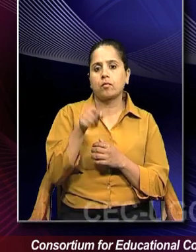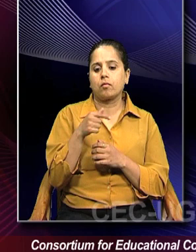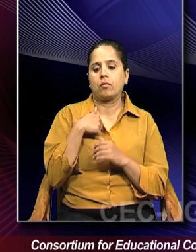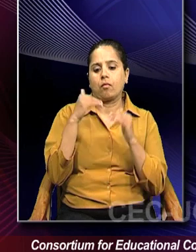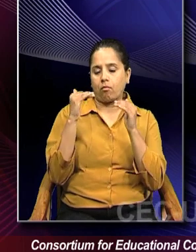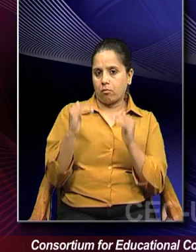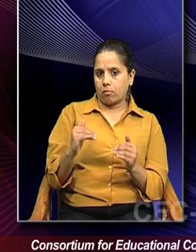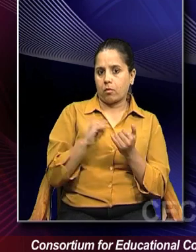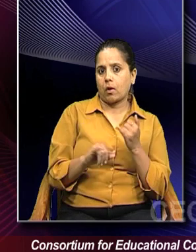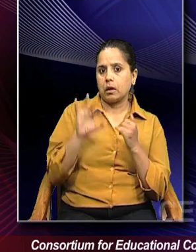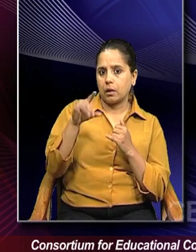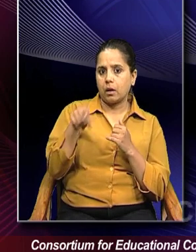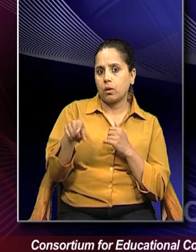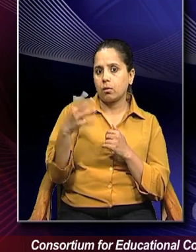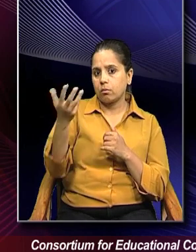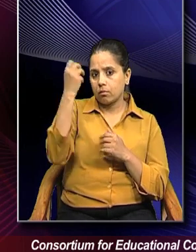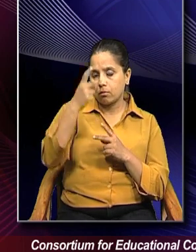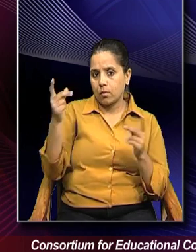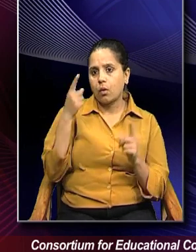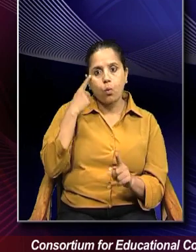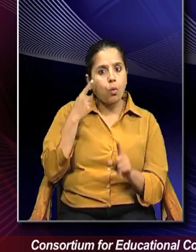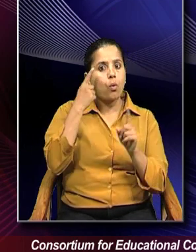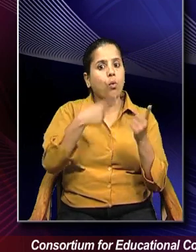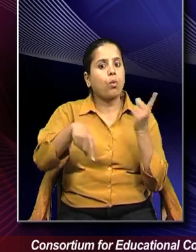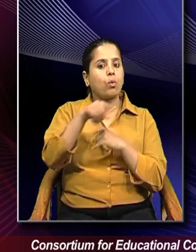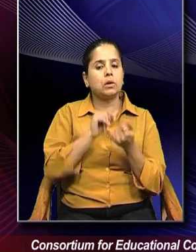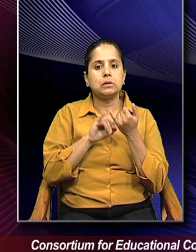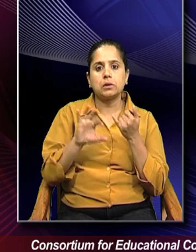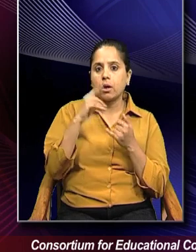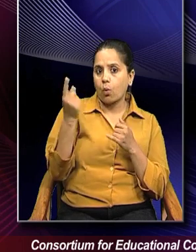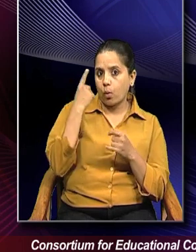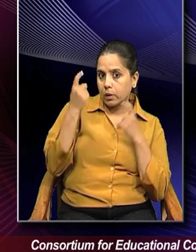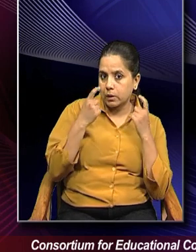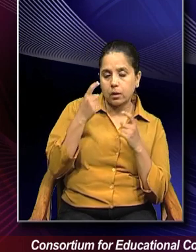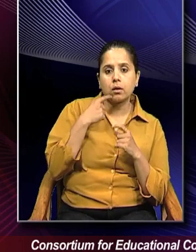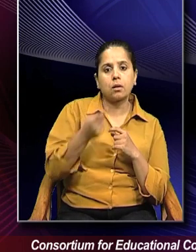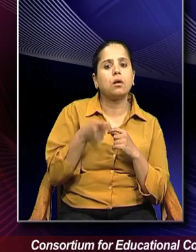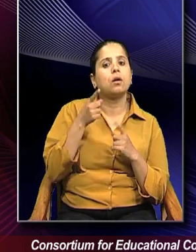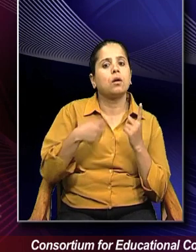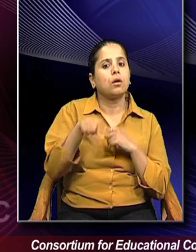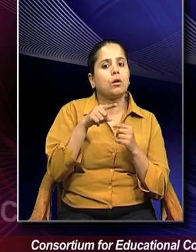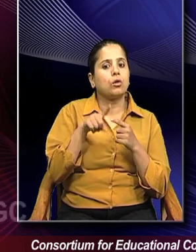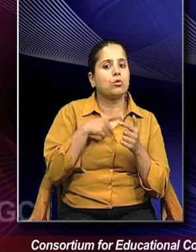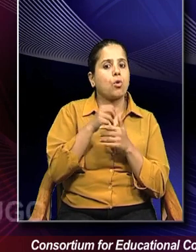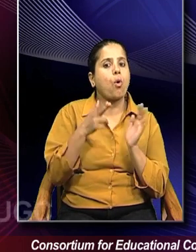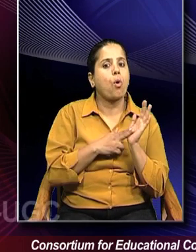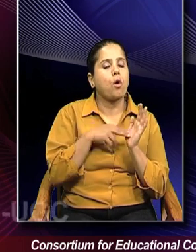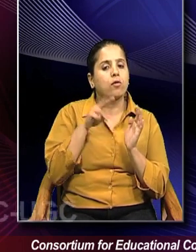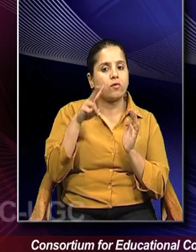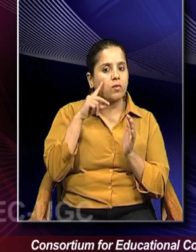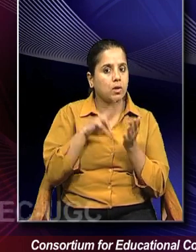undermines state sovereignty, goes beyond state sovereignty, and John Vincent believes